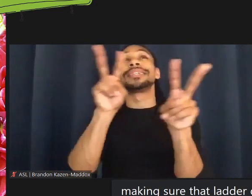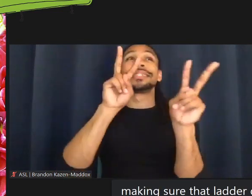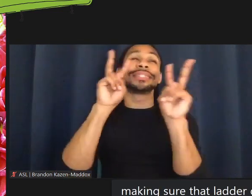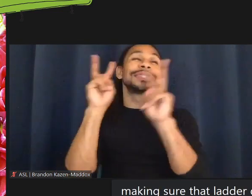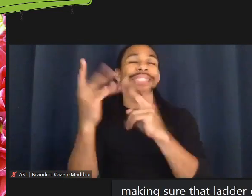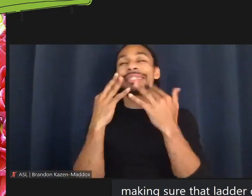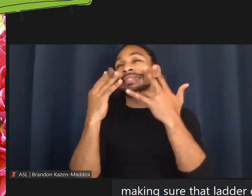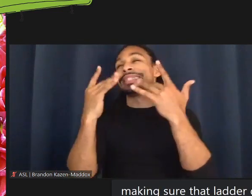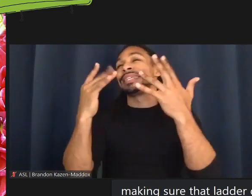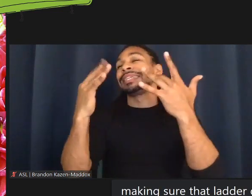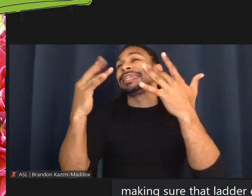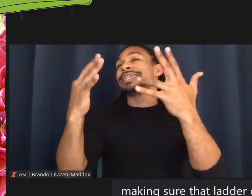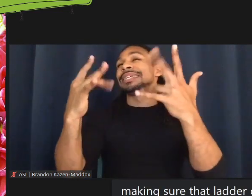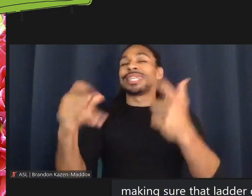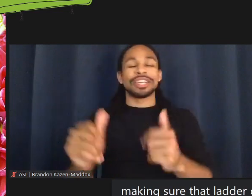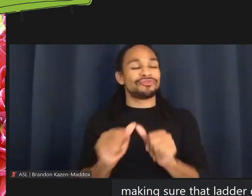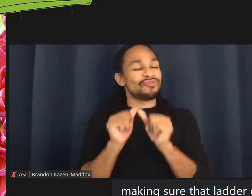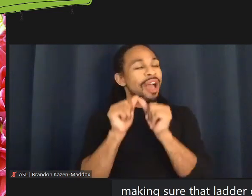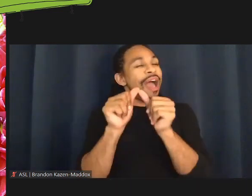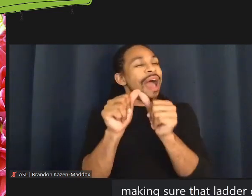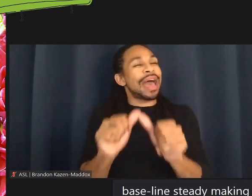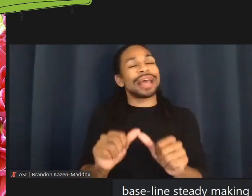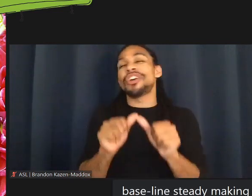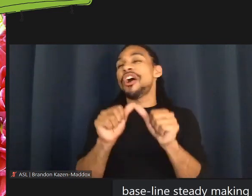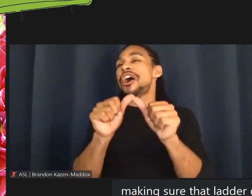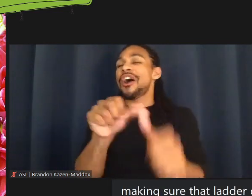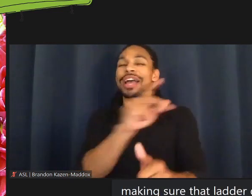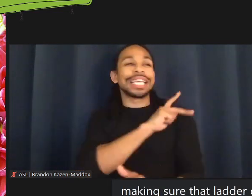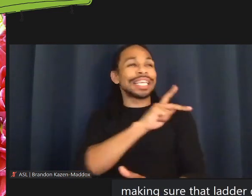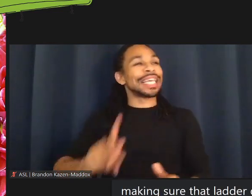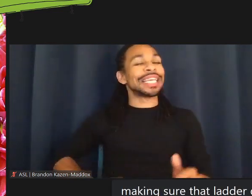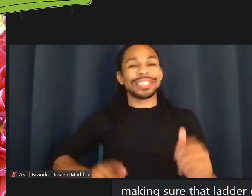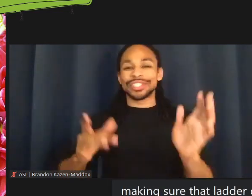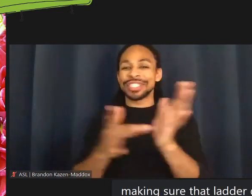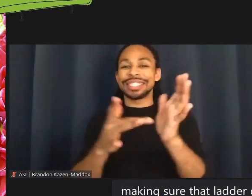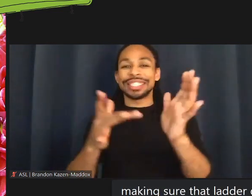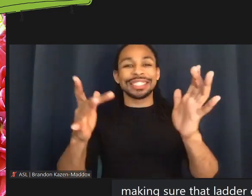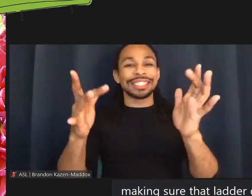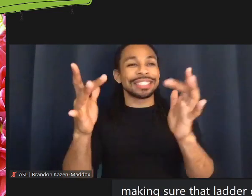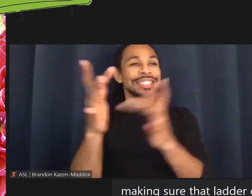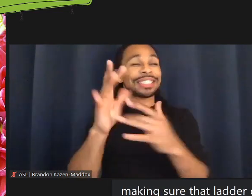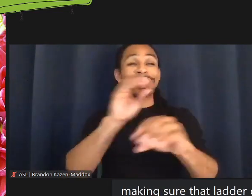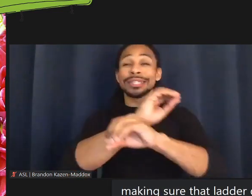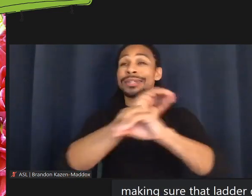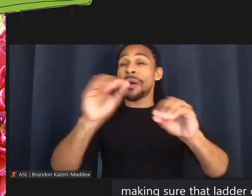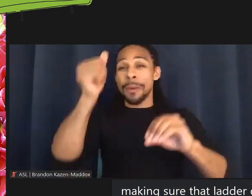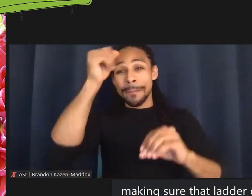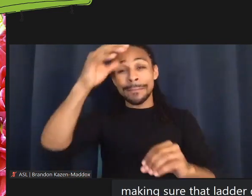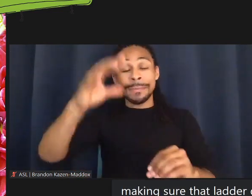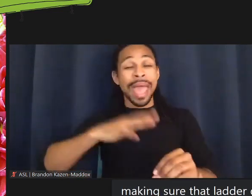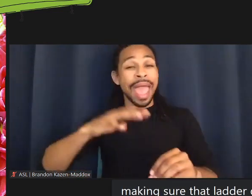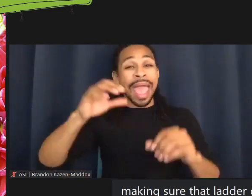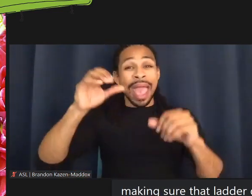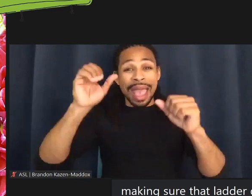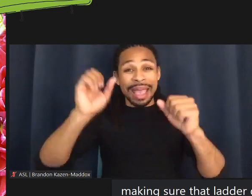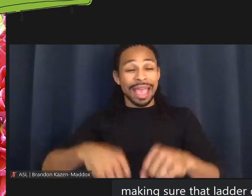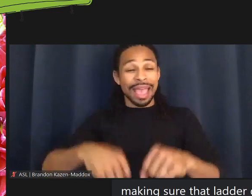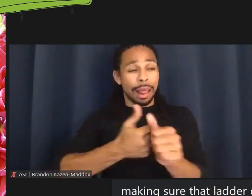"Ride on, King Jesus, no man can hinder